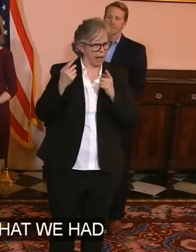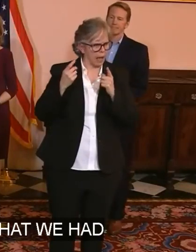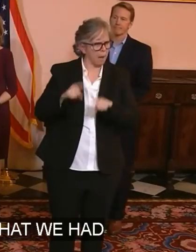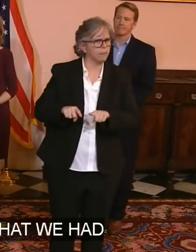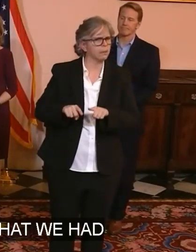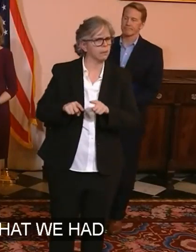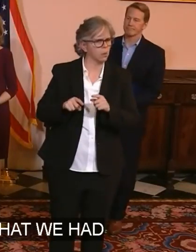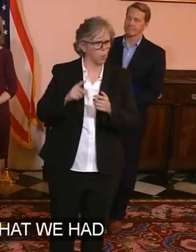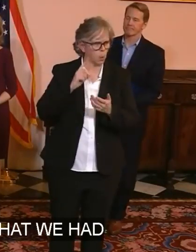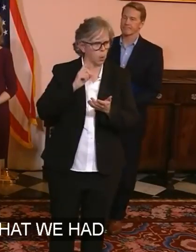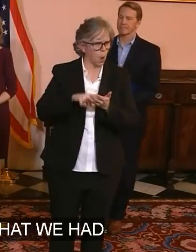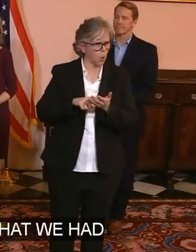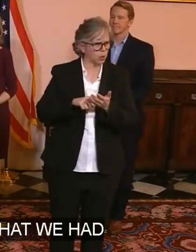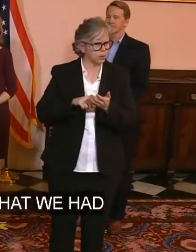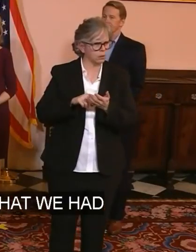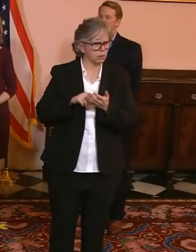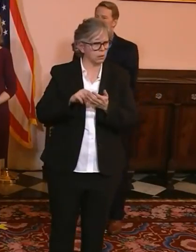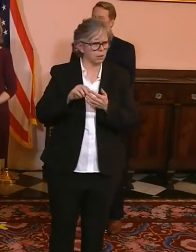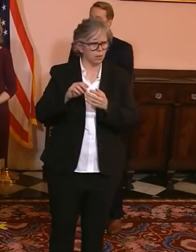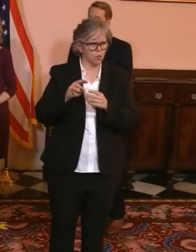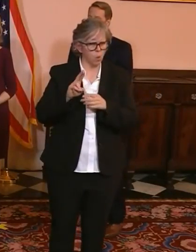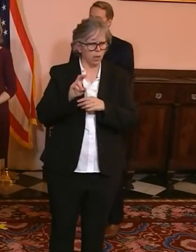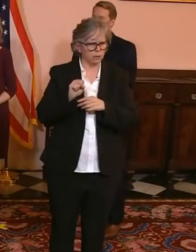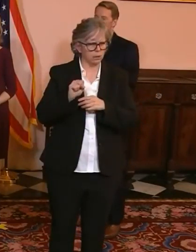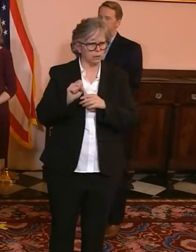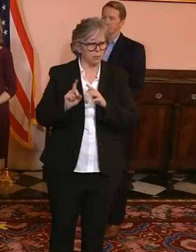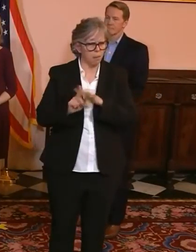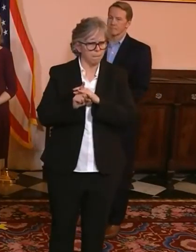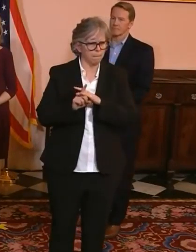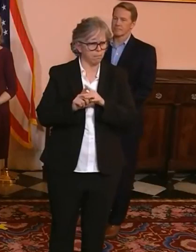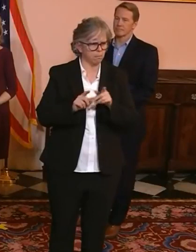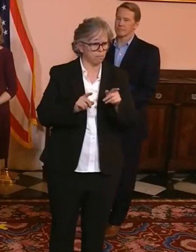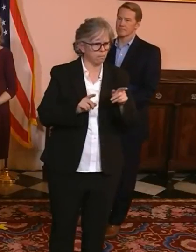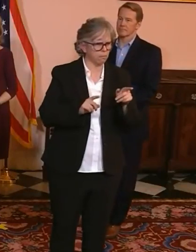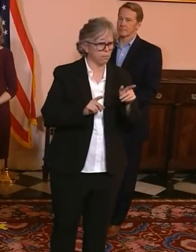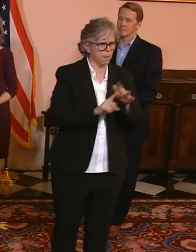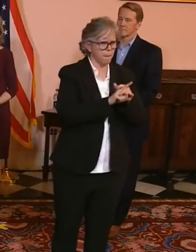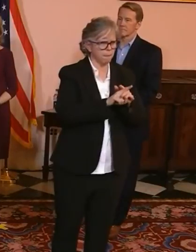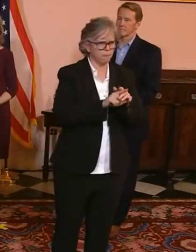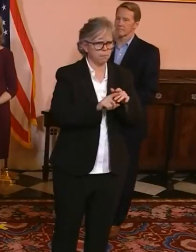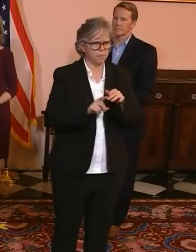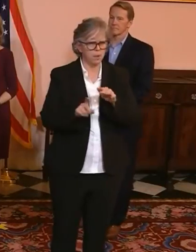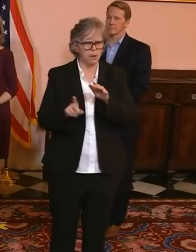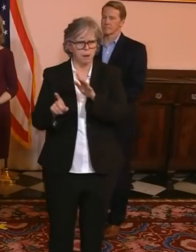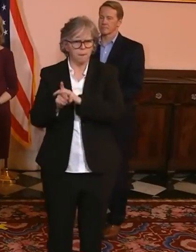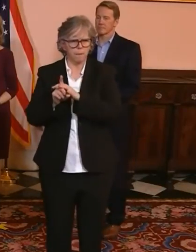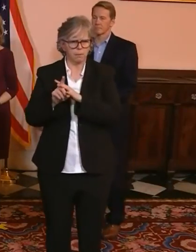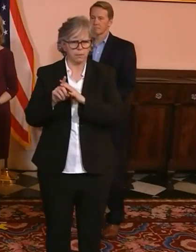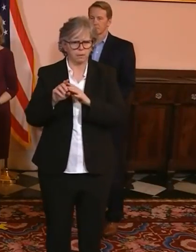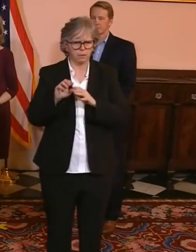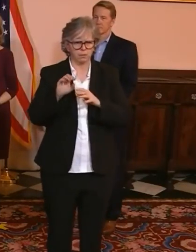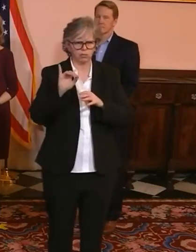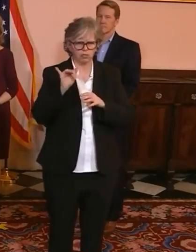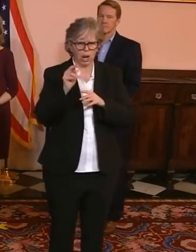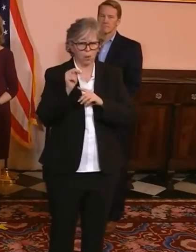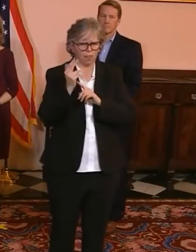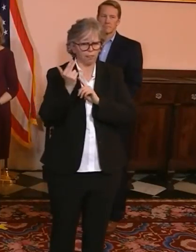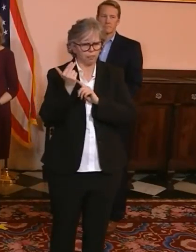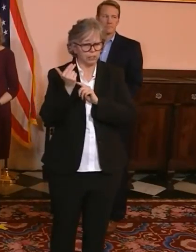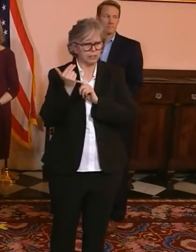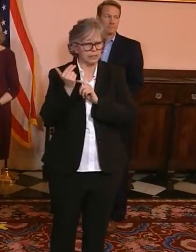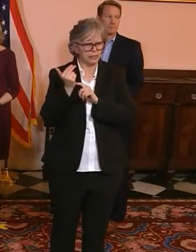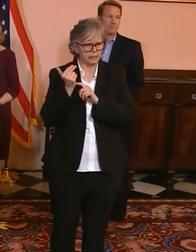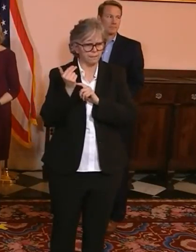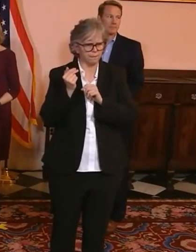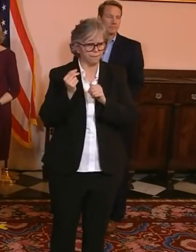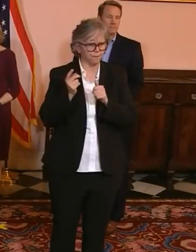onset of U.S. case number 1. Actually, on the 13th, we had U.S. case number 2 had returned. And